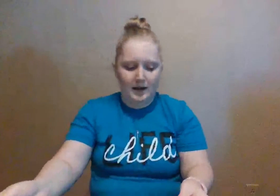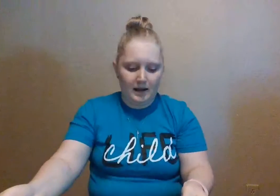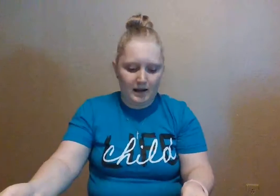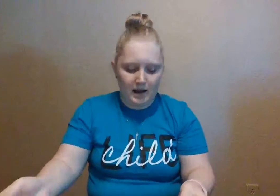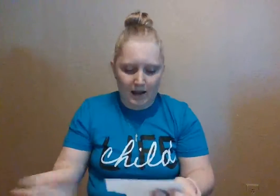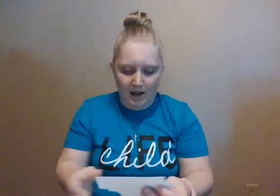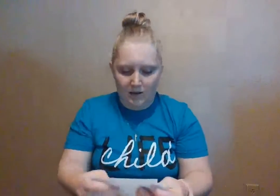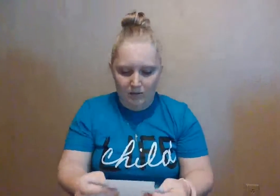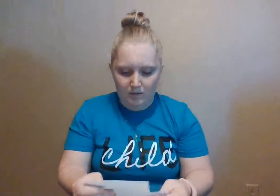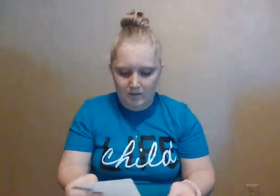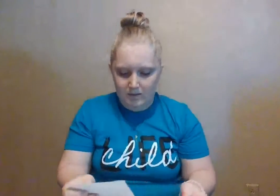and cut out